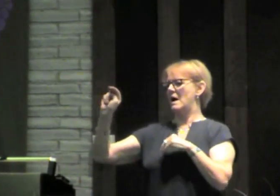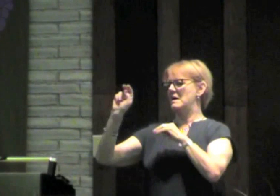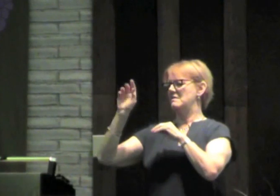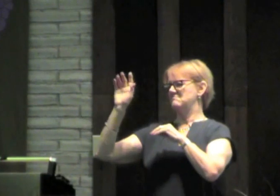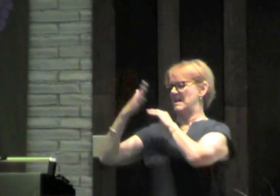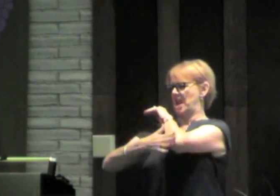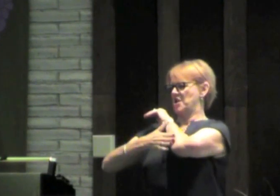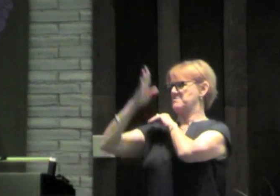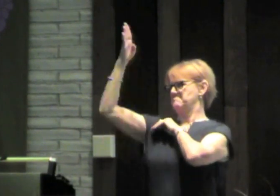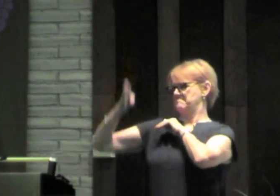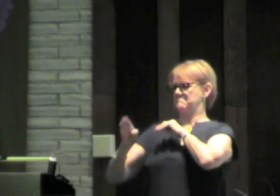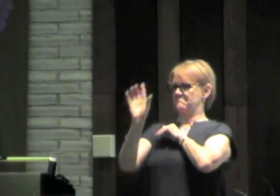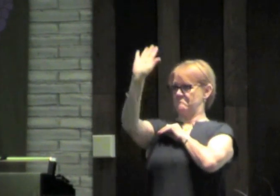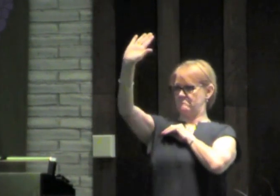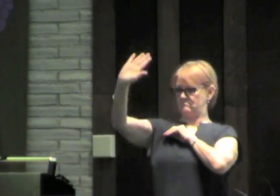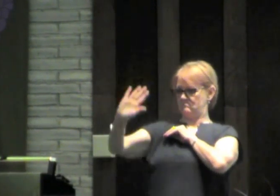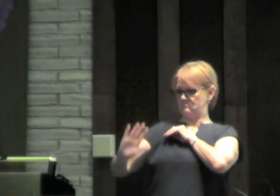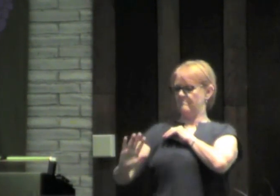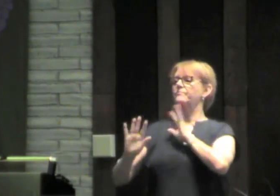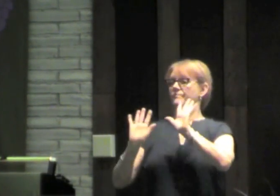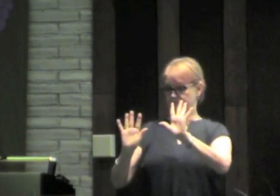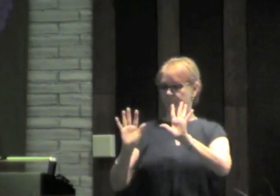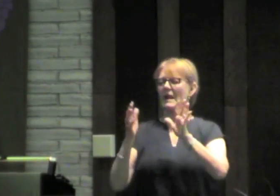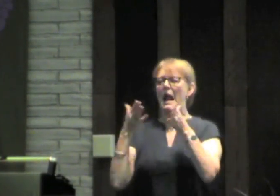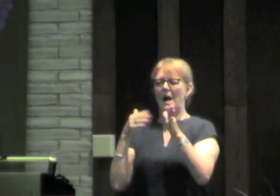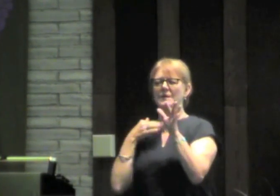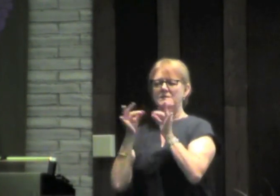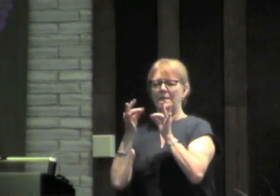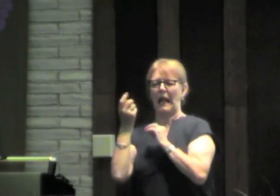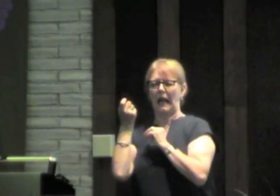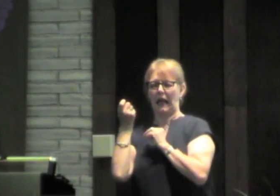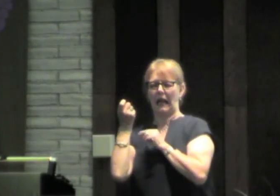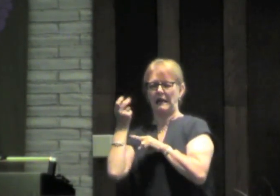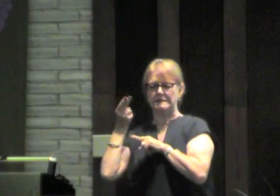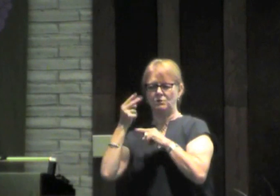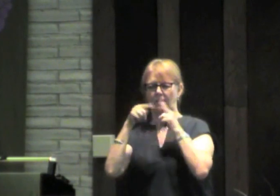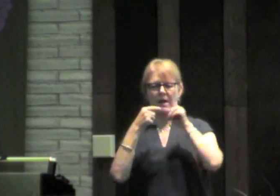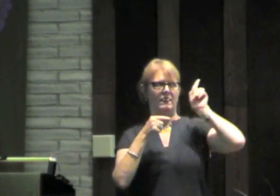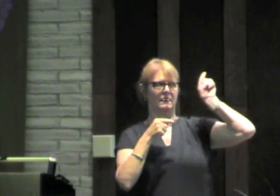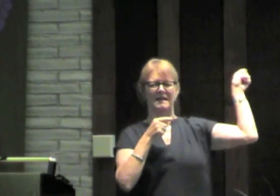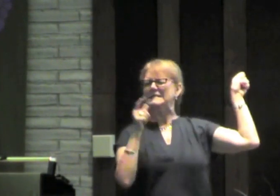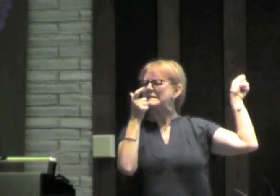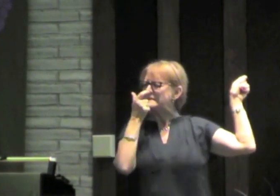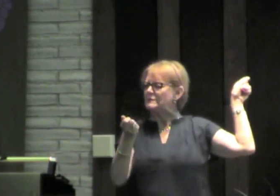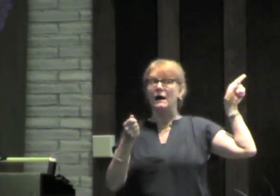which is it abuts to Jordan. It shares a boundary with Jordan. But let me tell you just a little bit of history about this